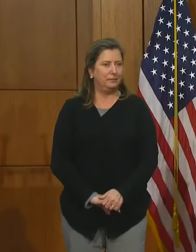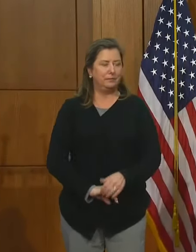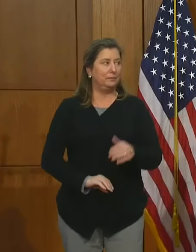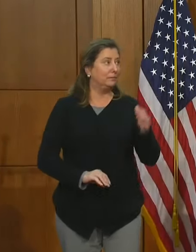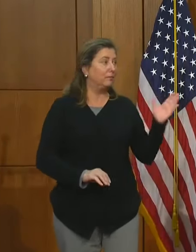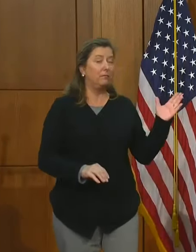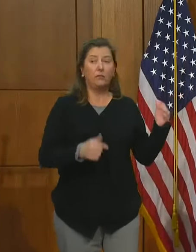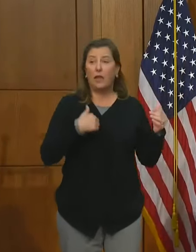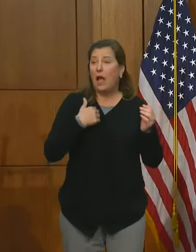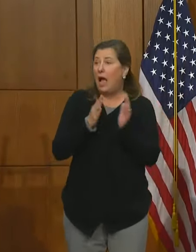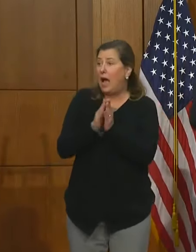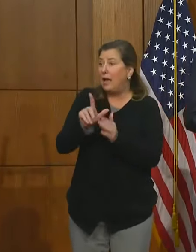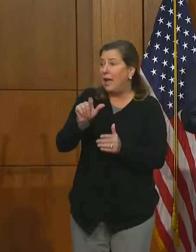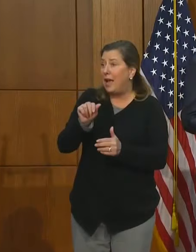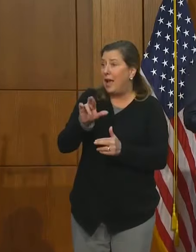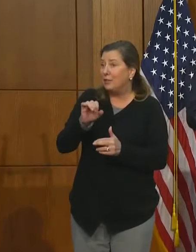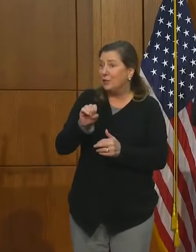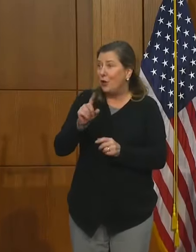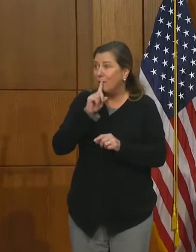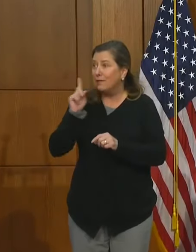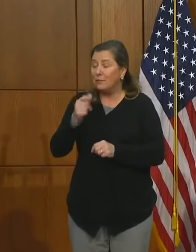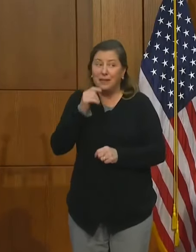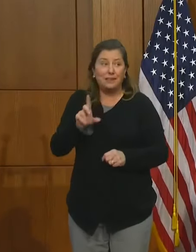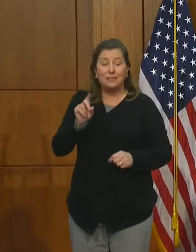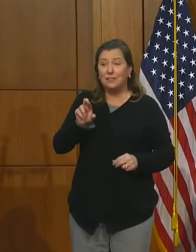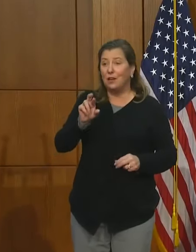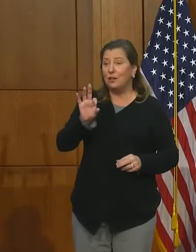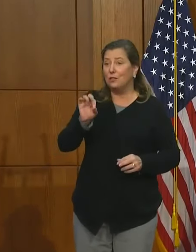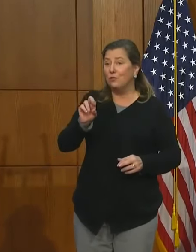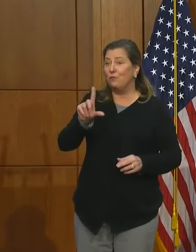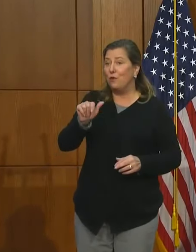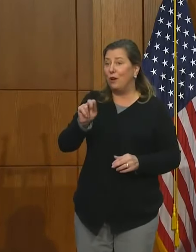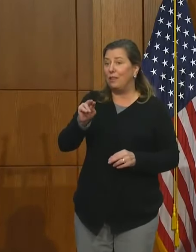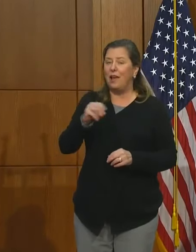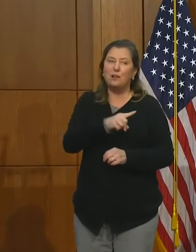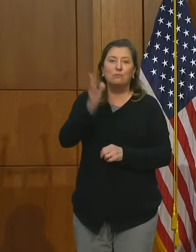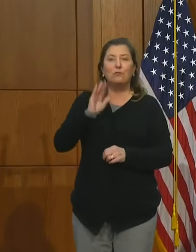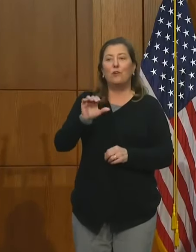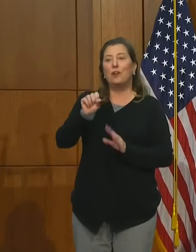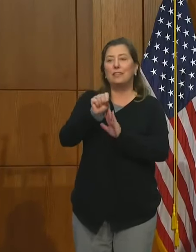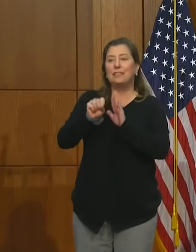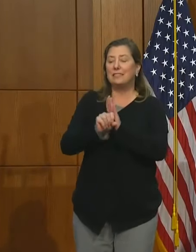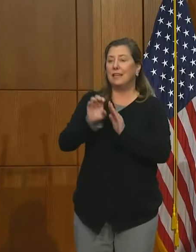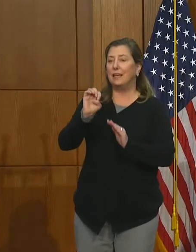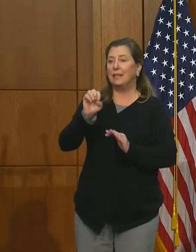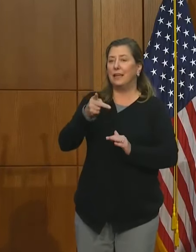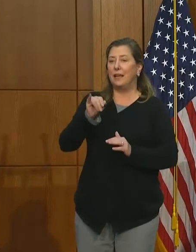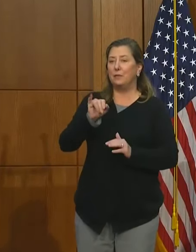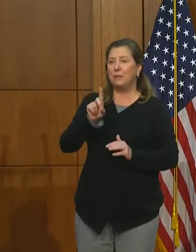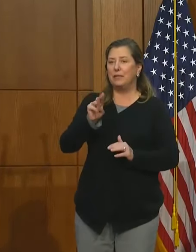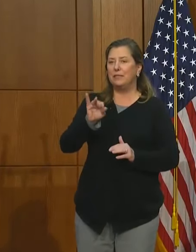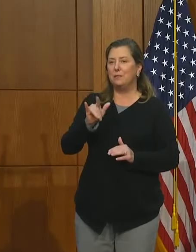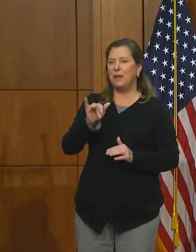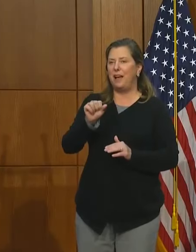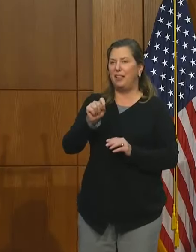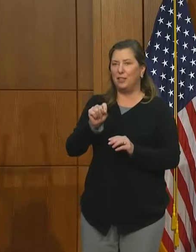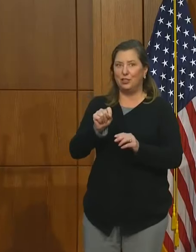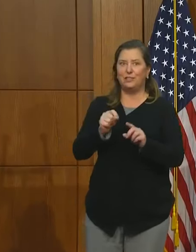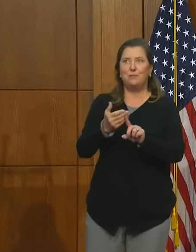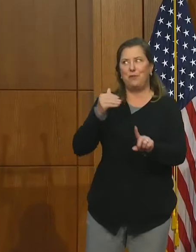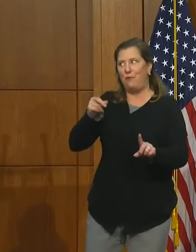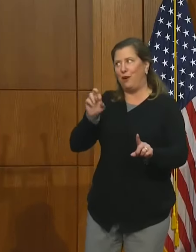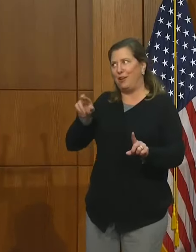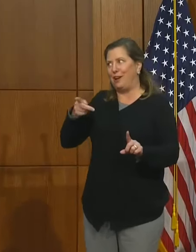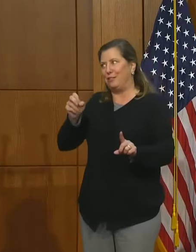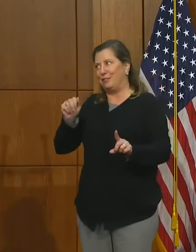I asked Lori to do it because she, Dr. Filano was the state epidemiologist before Dr. Peek. So I'll